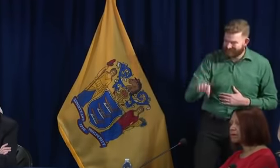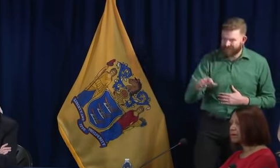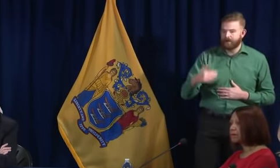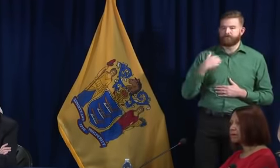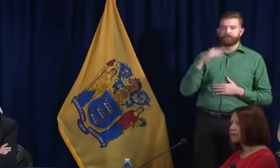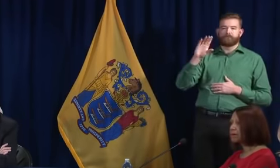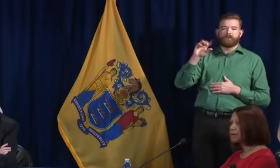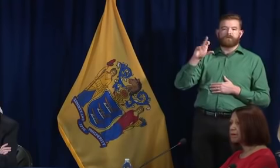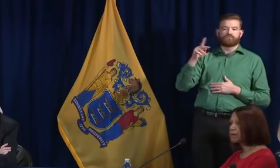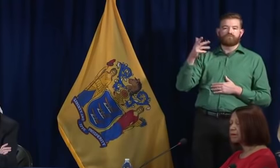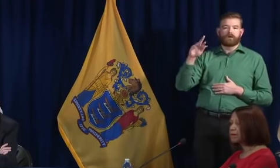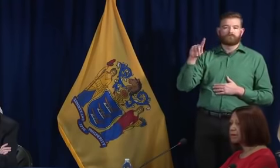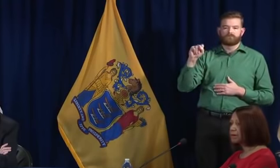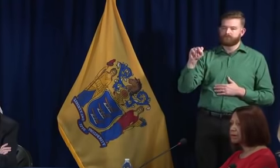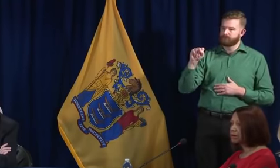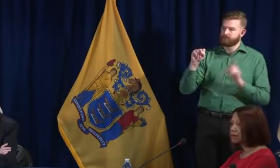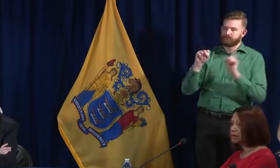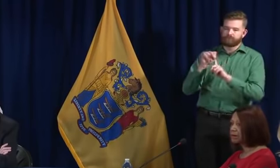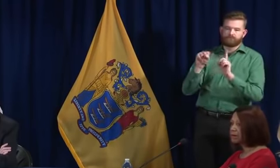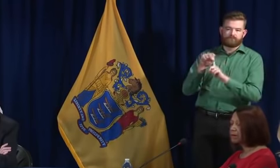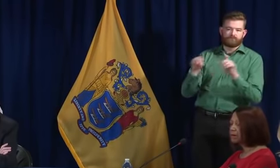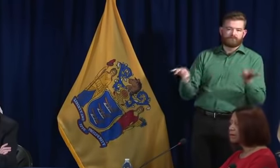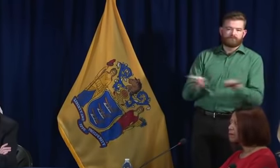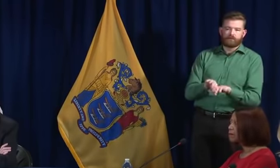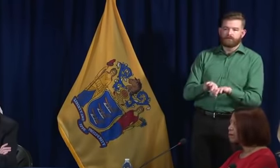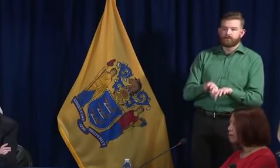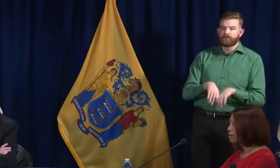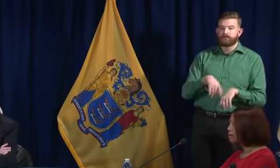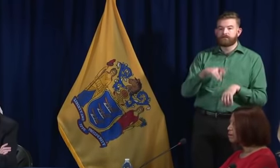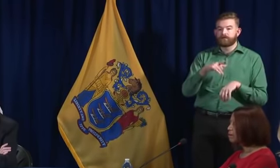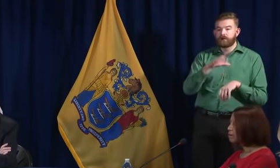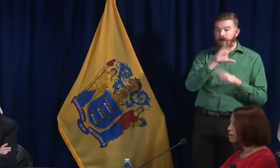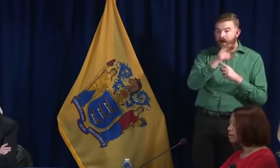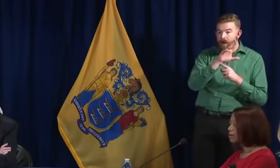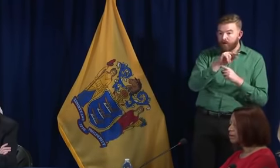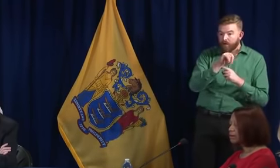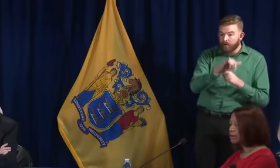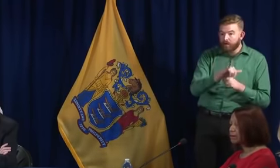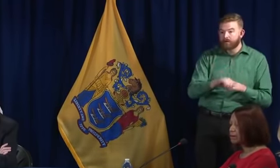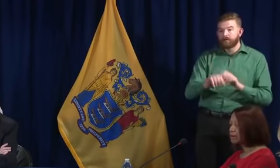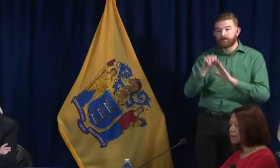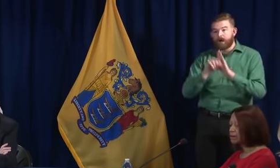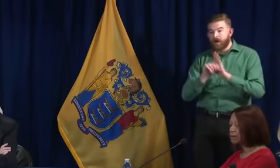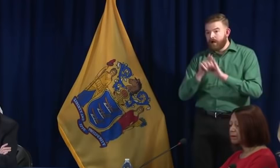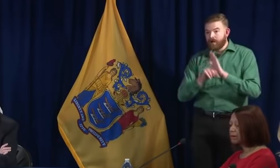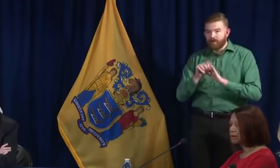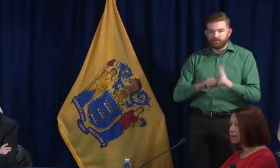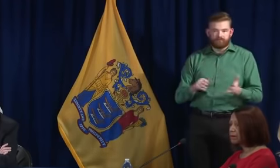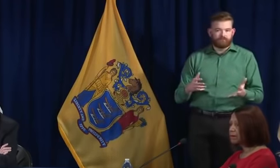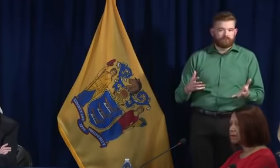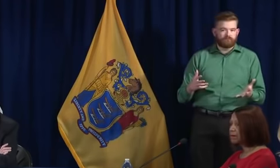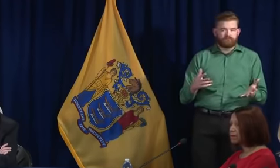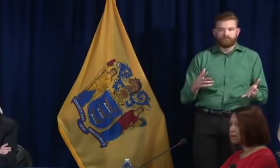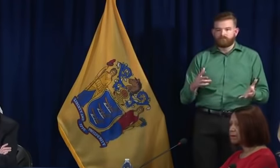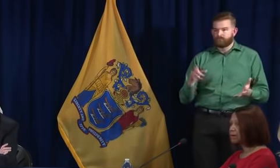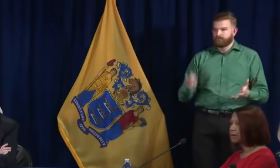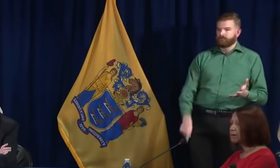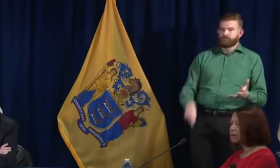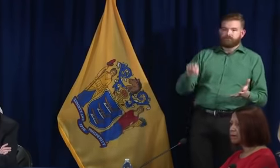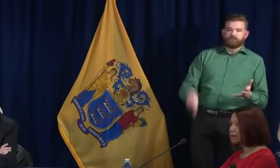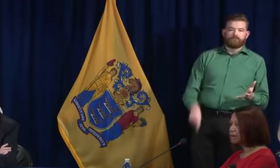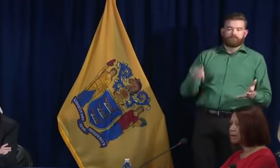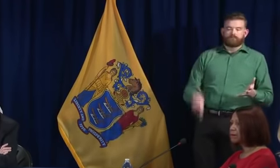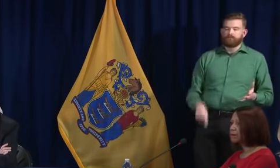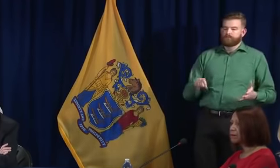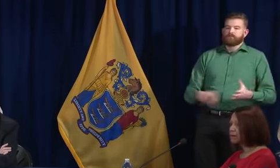as a country and as a state is a big number. And so my only advice is history will